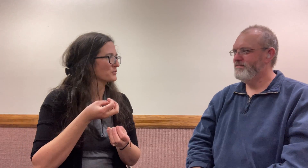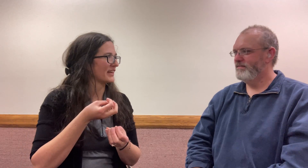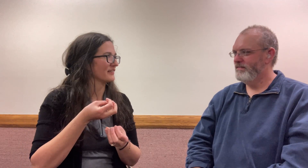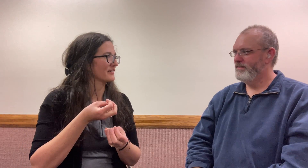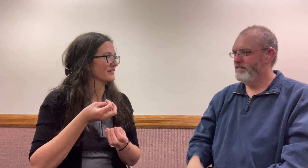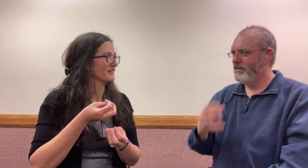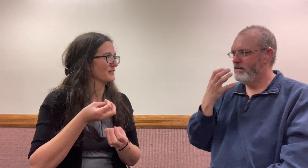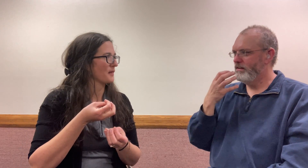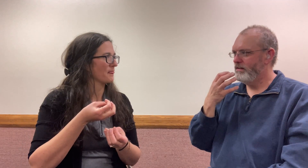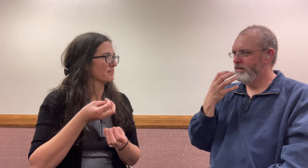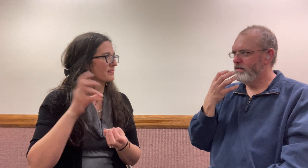outside.